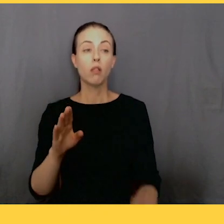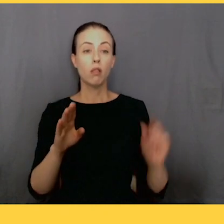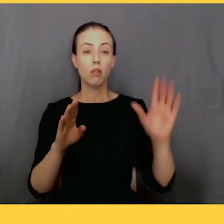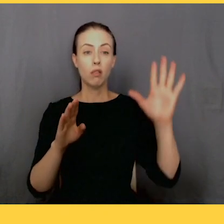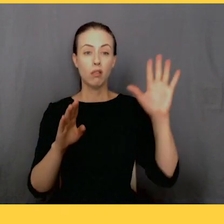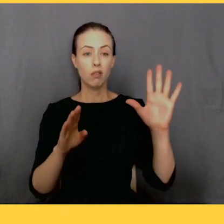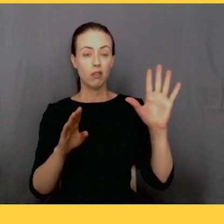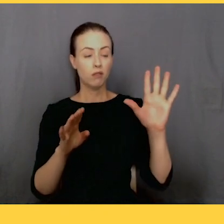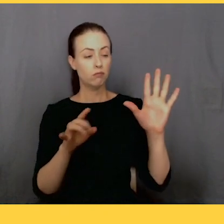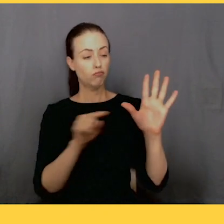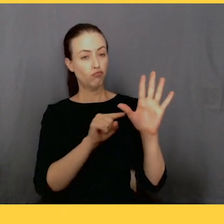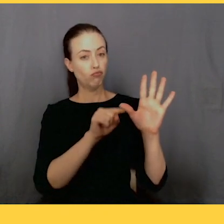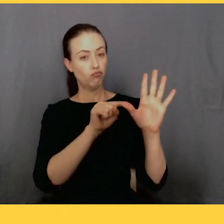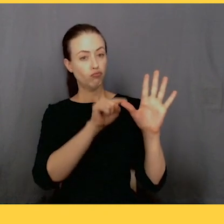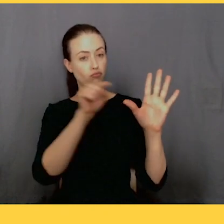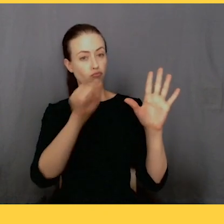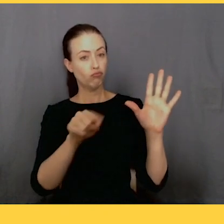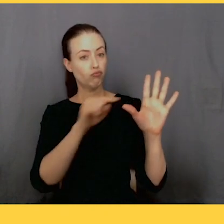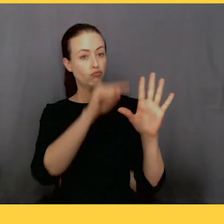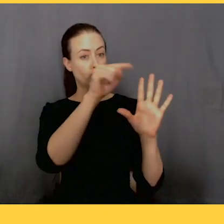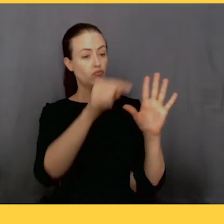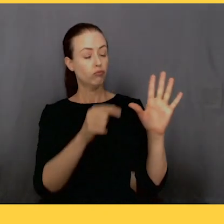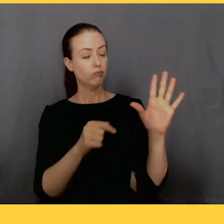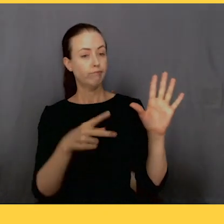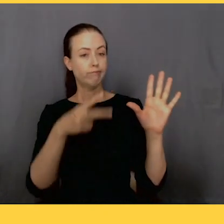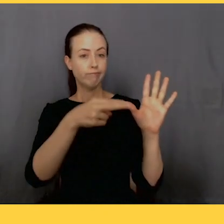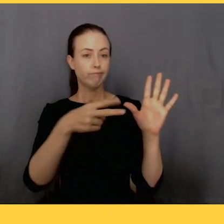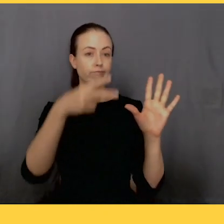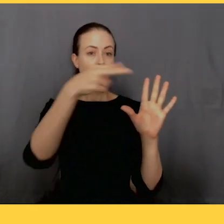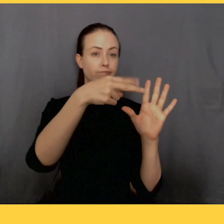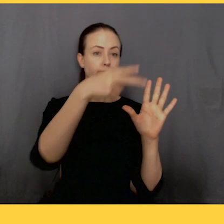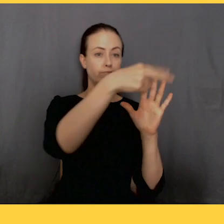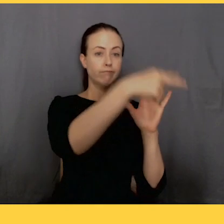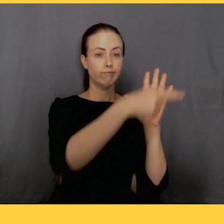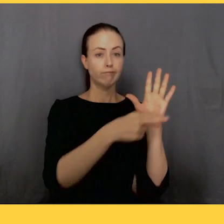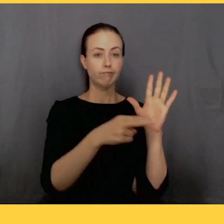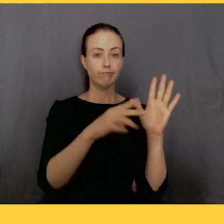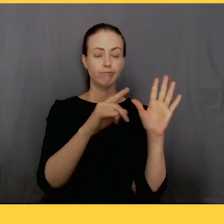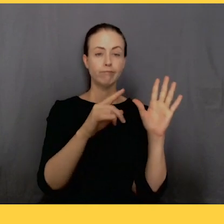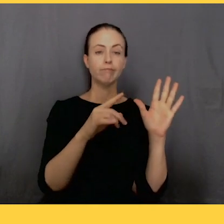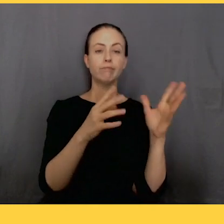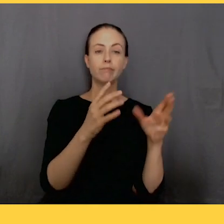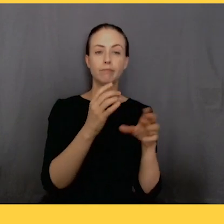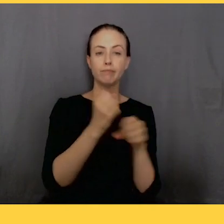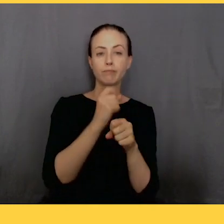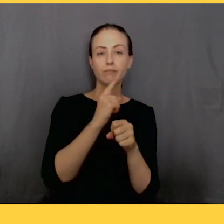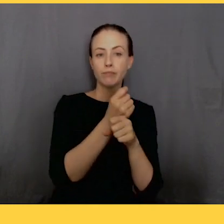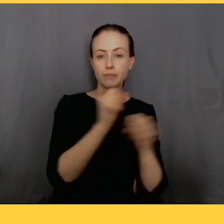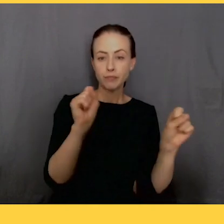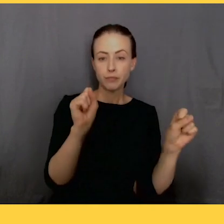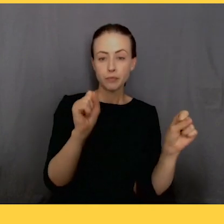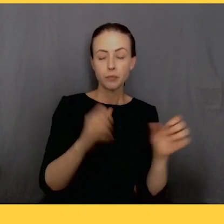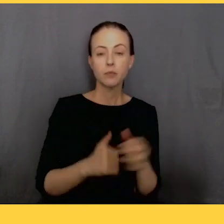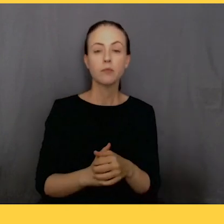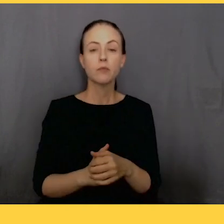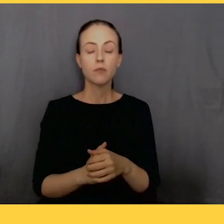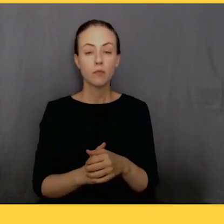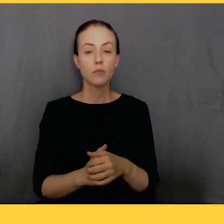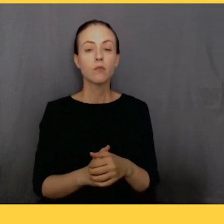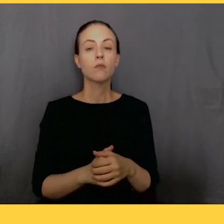the month of June. We're also going to be trimming along our transmission line. That work is scheduled earlier in the